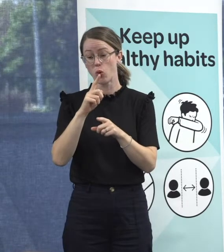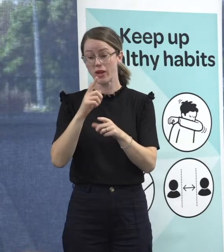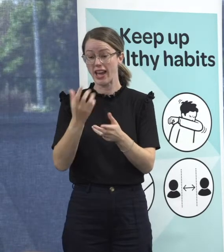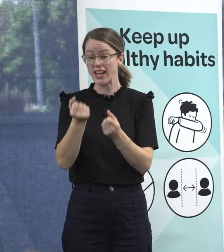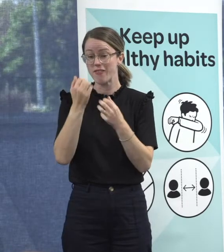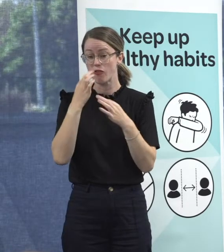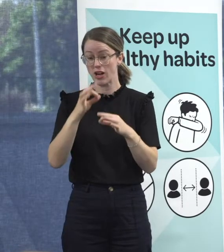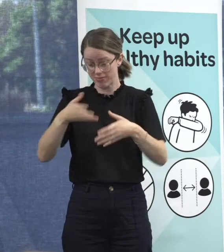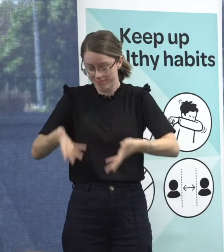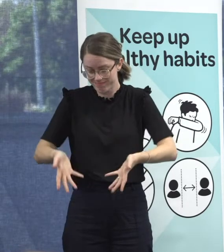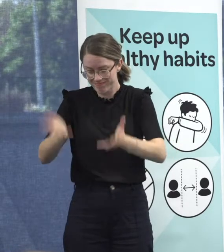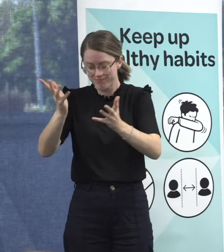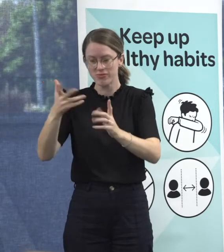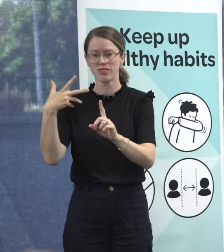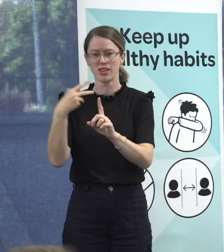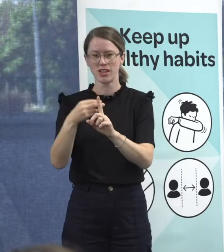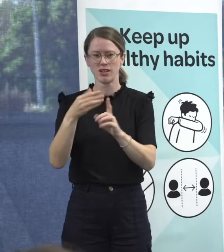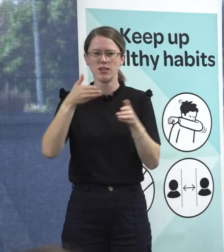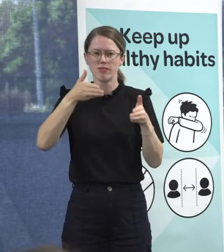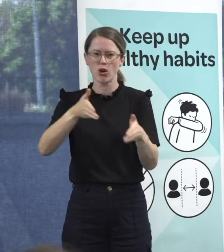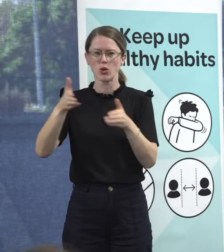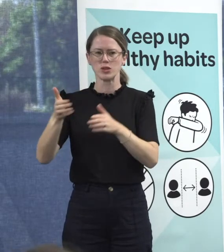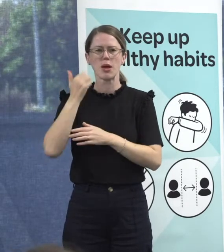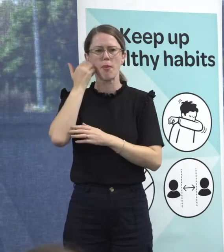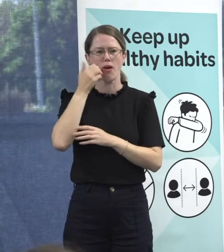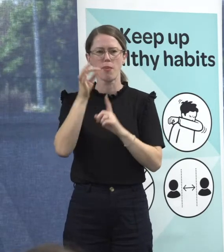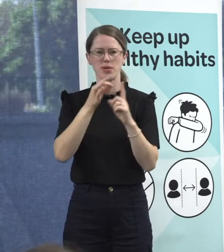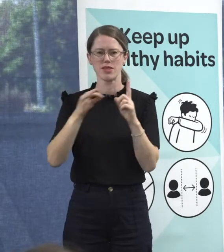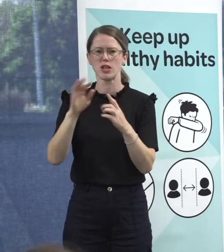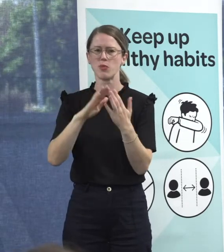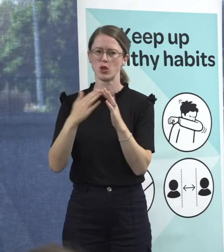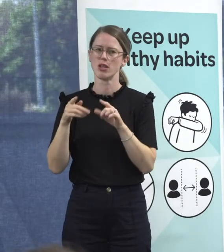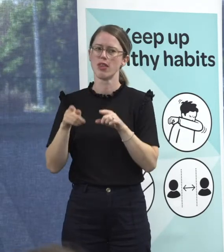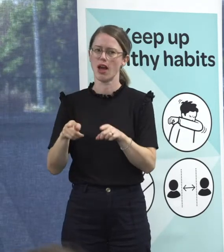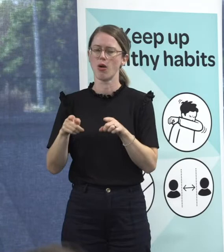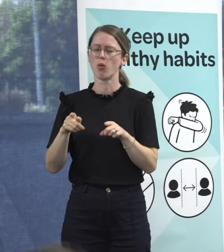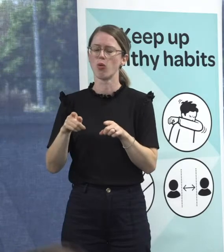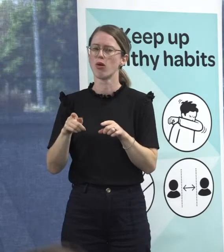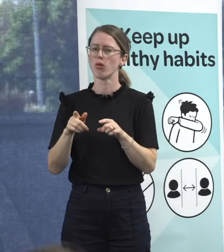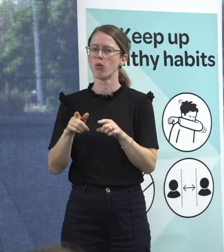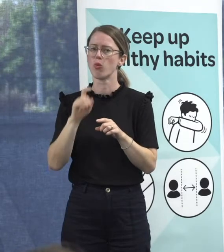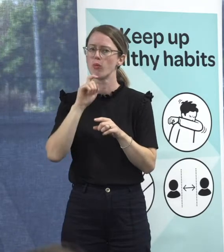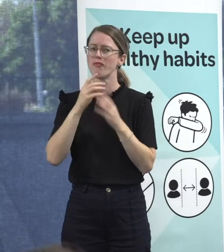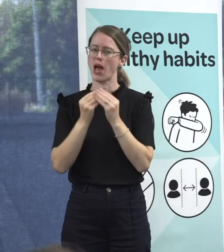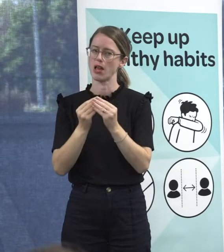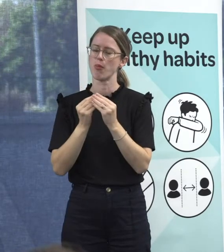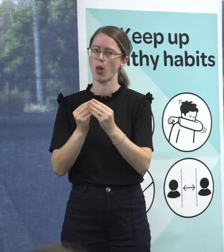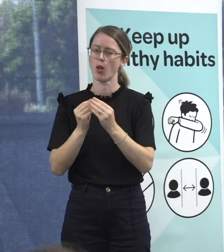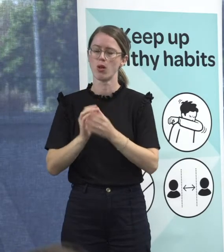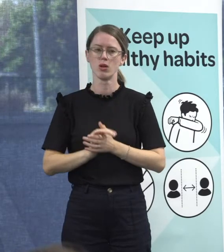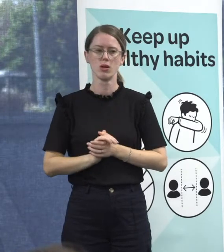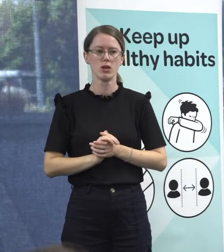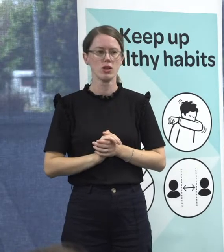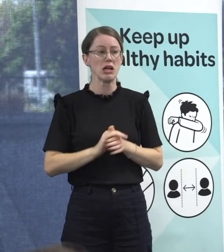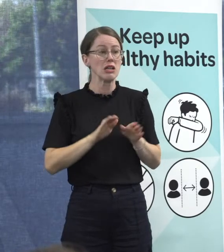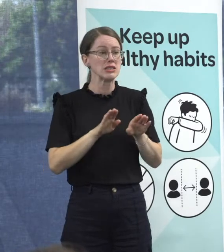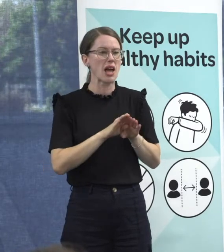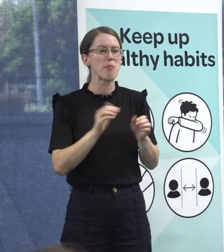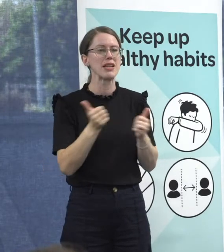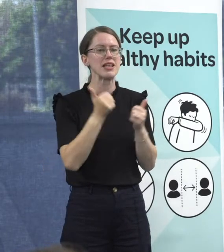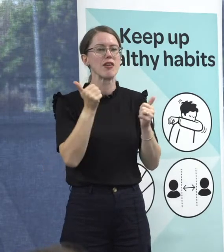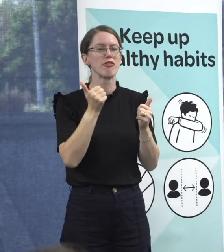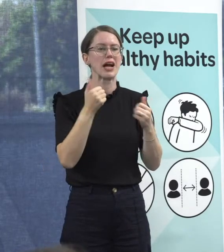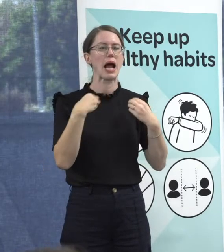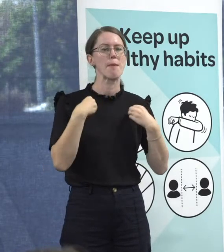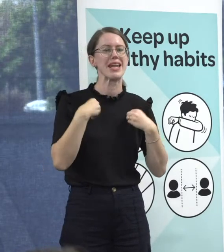free to get vaccinated, particularly in our Māori and Pacific communities, that would be hugely valuable. Likewise, many employers,